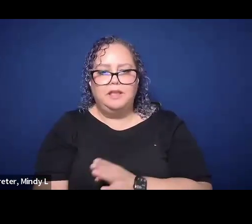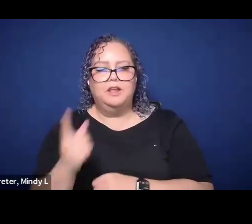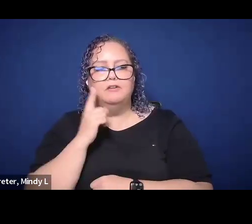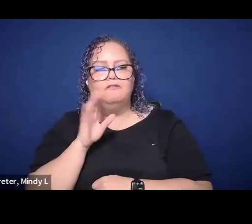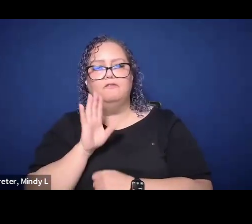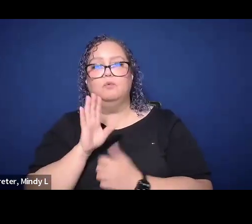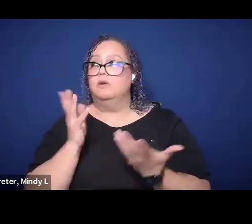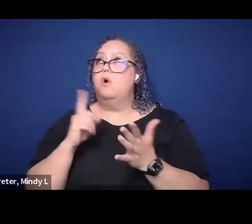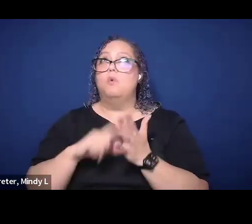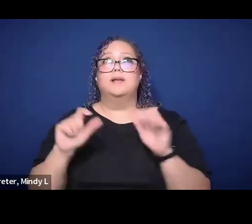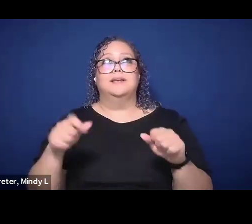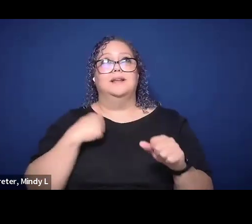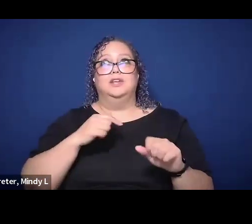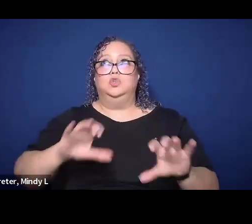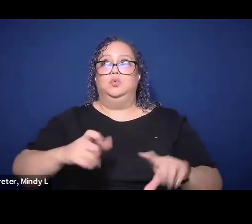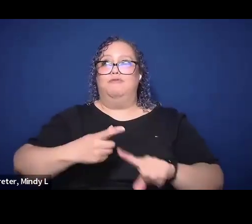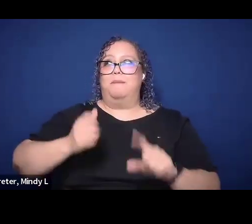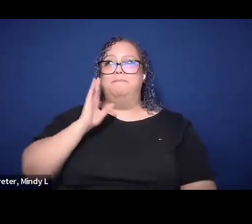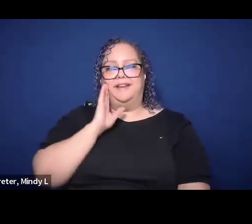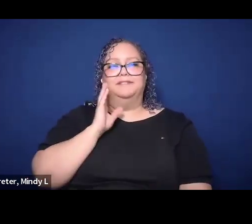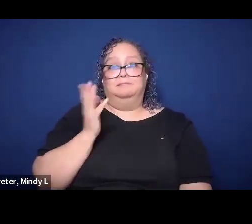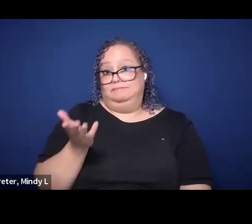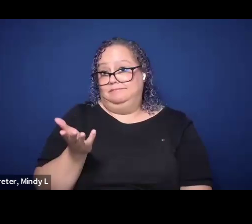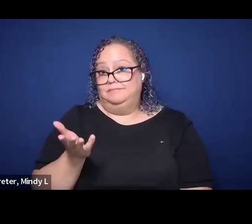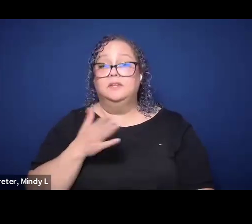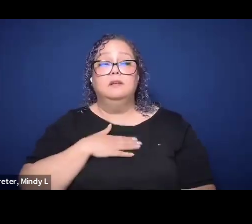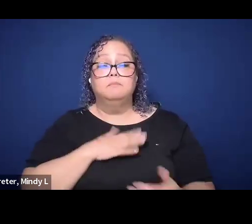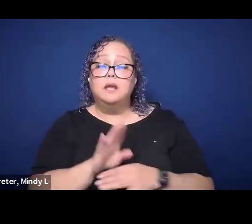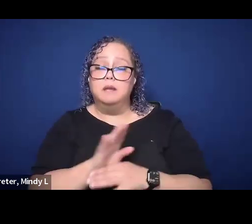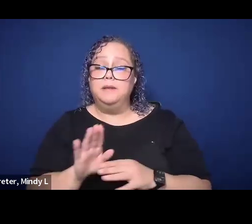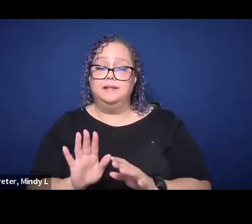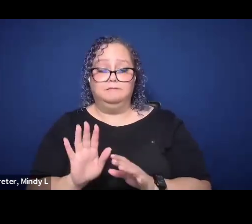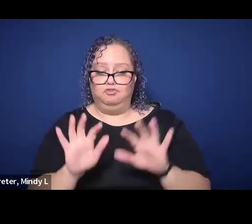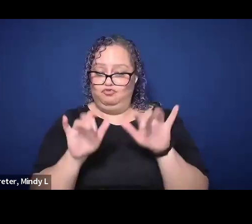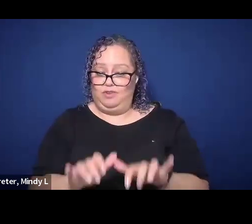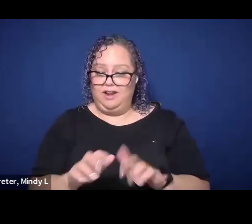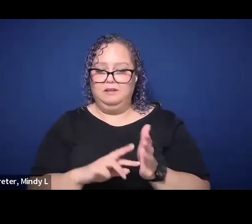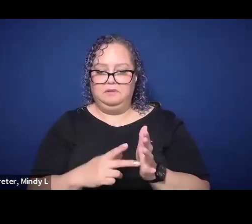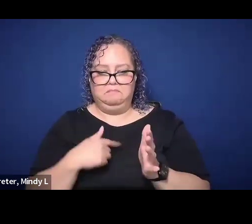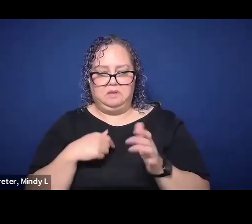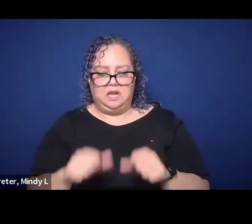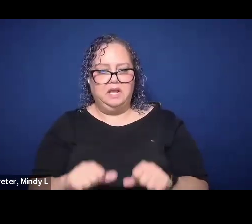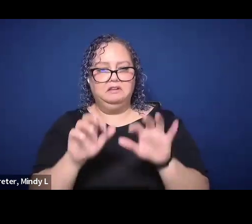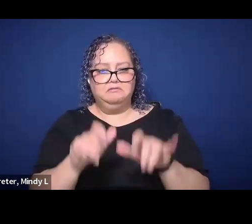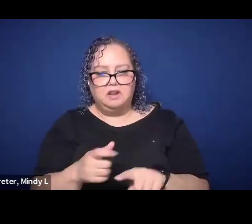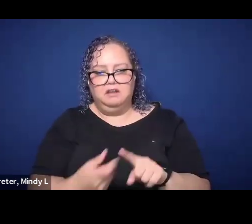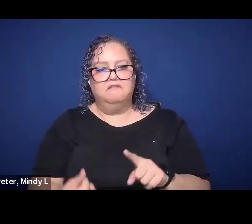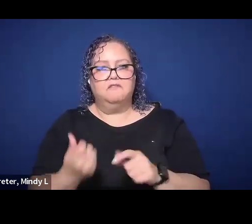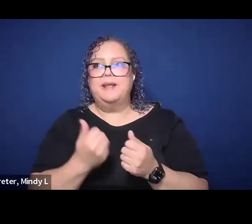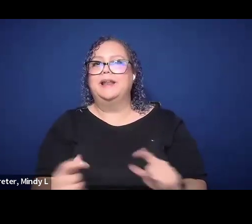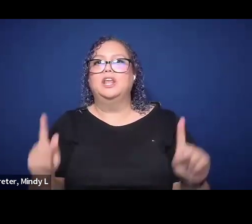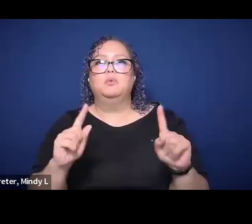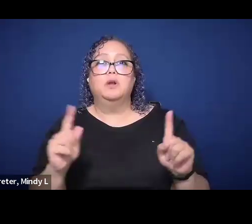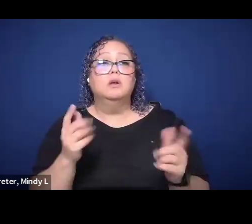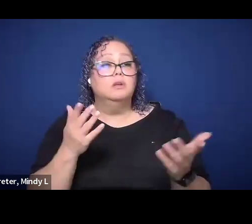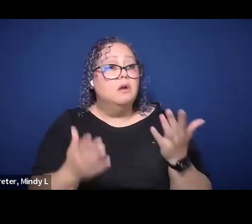bed. Now, fortunately, my business is writing. I can write from anywhere. And so often my bare minimum weeks end up being